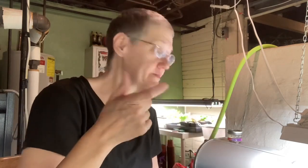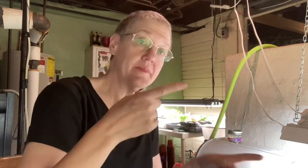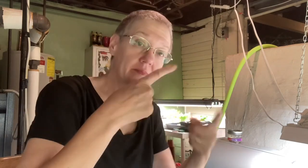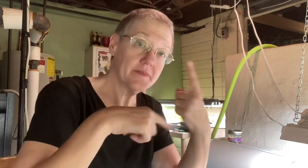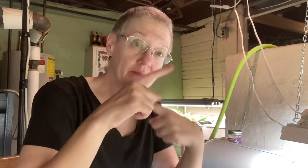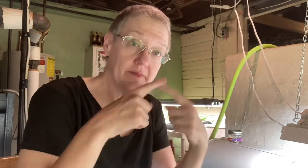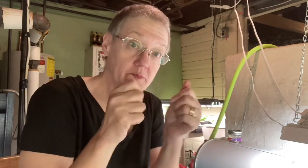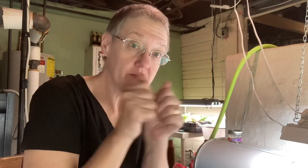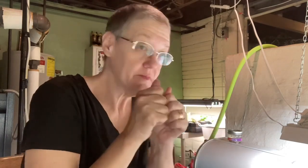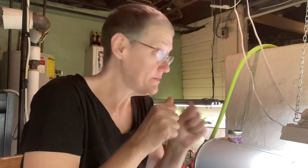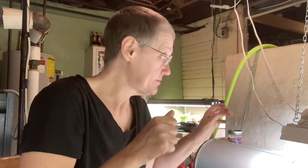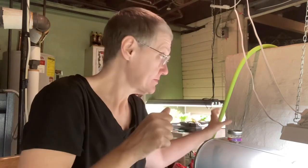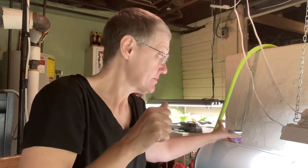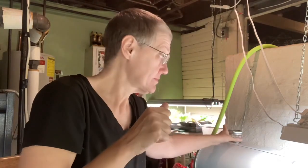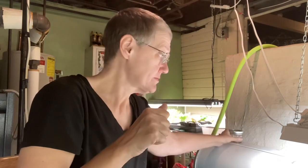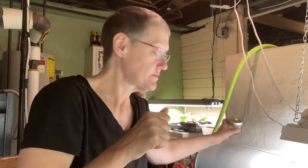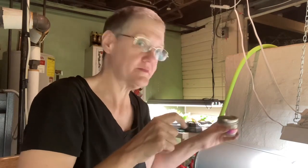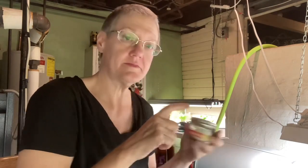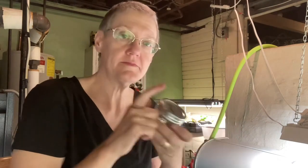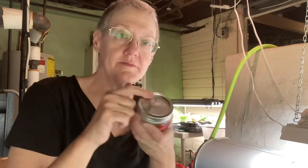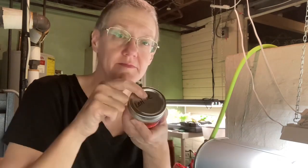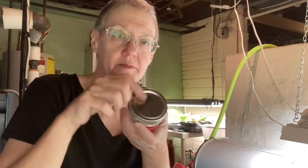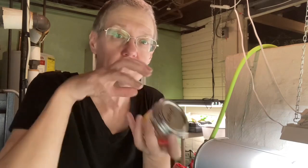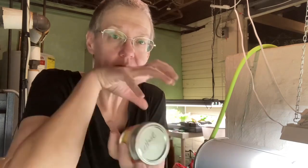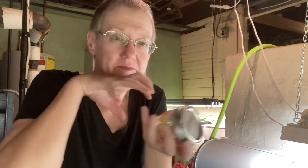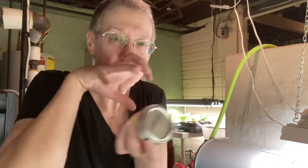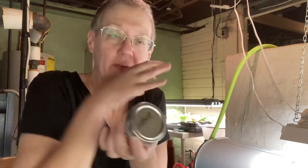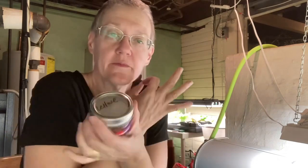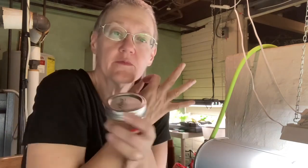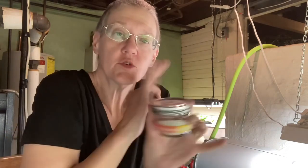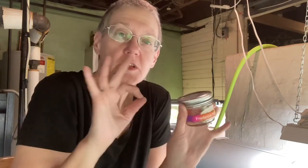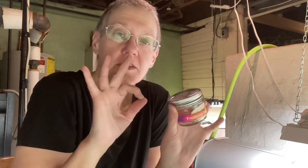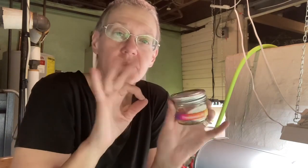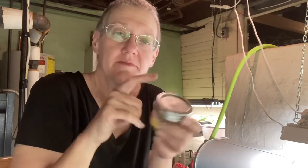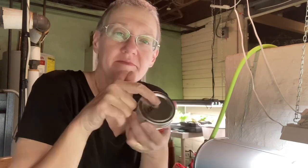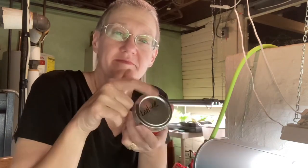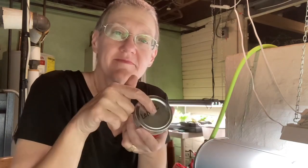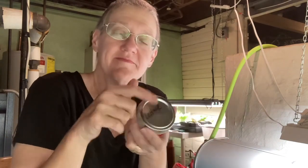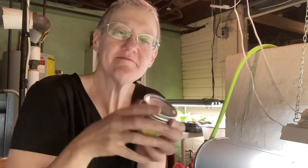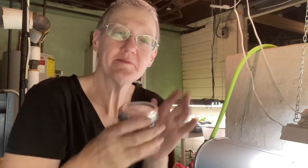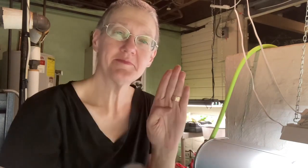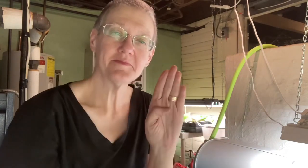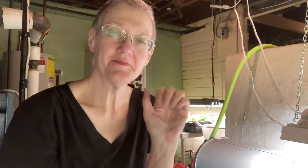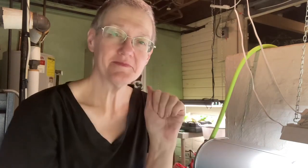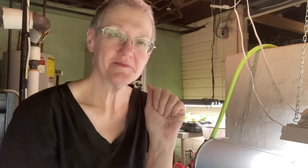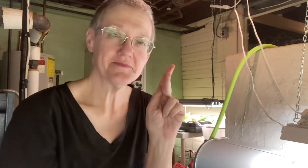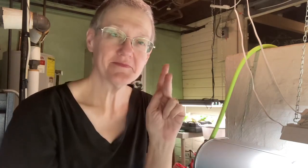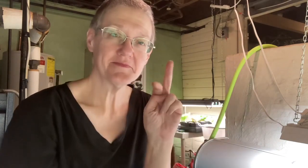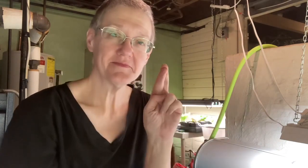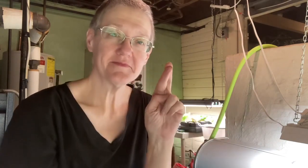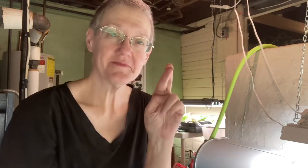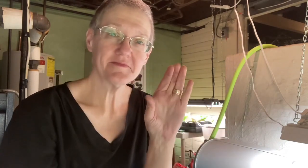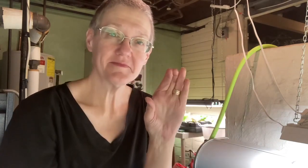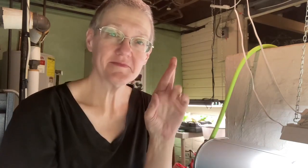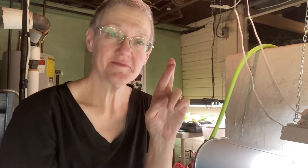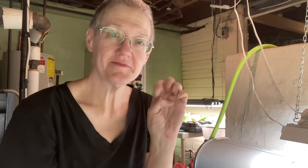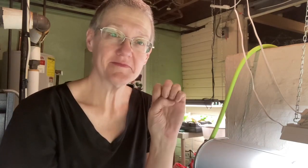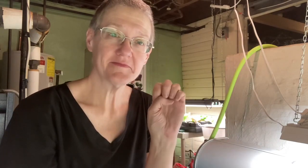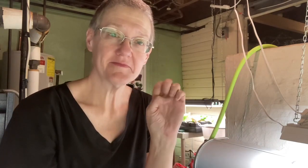it came in this free mix. Baker Creek will often send you